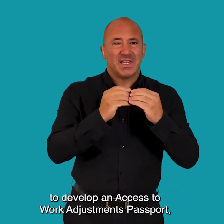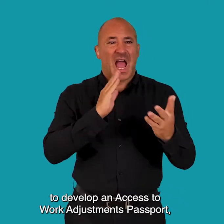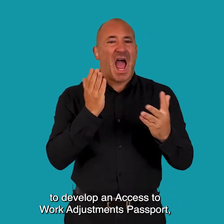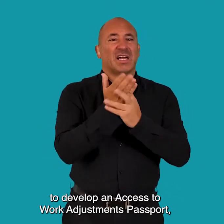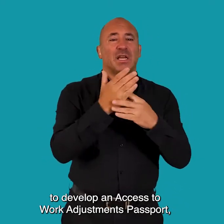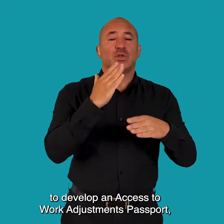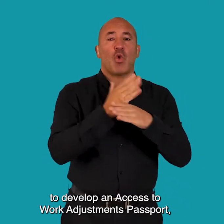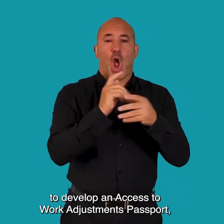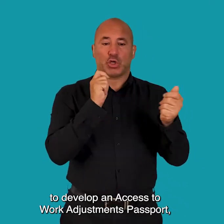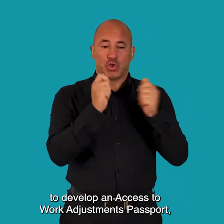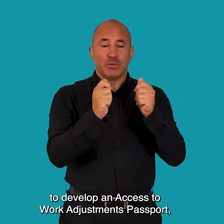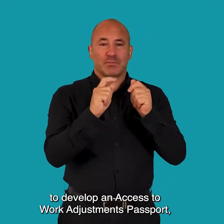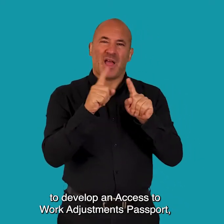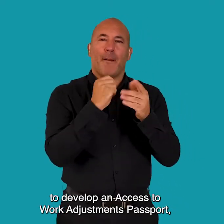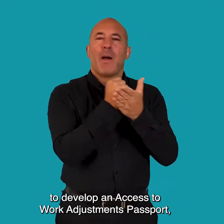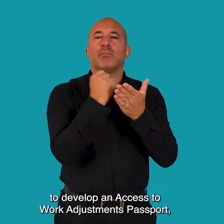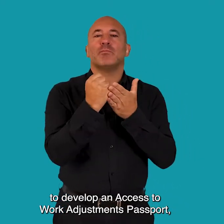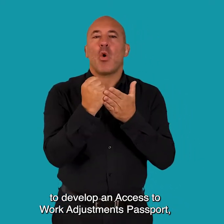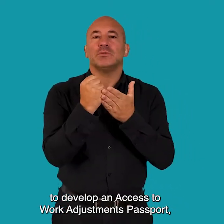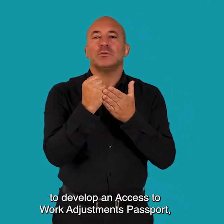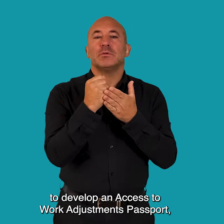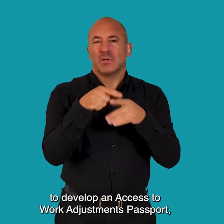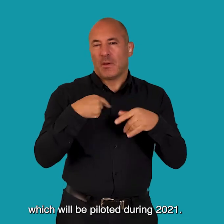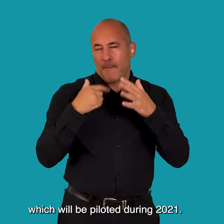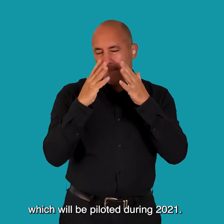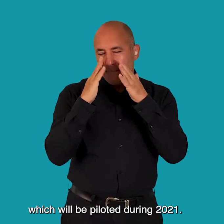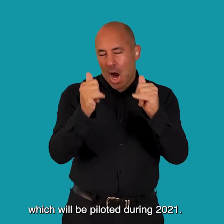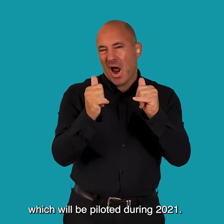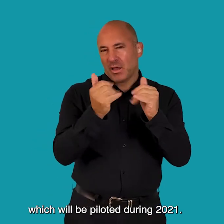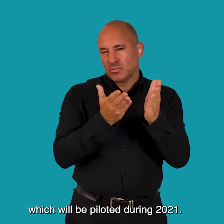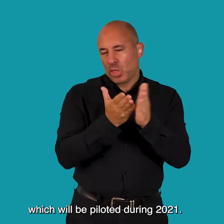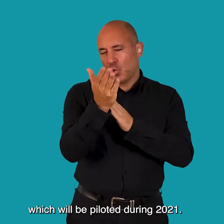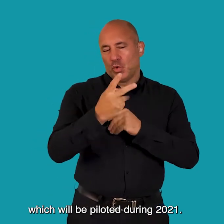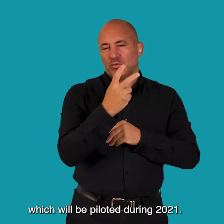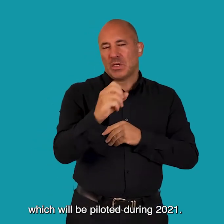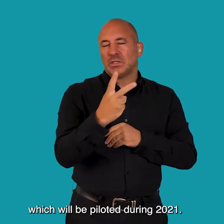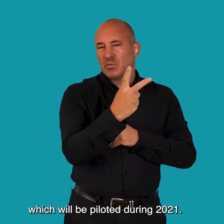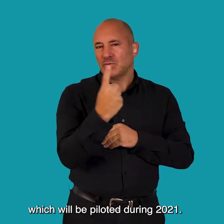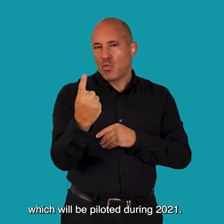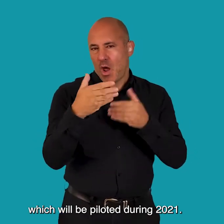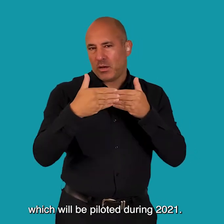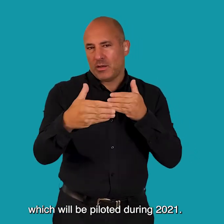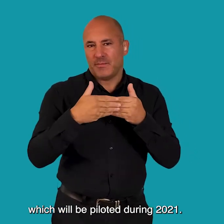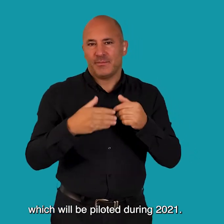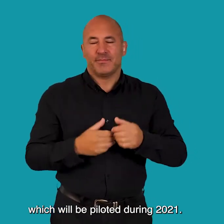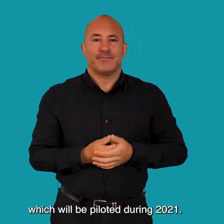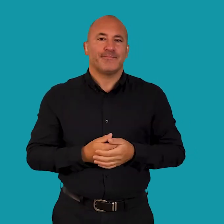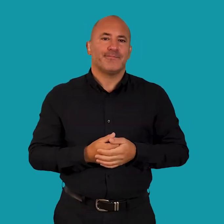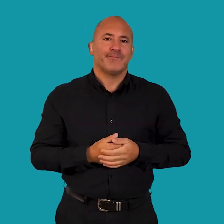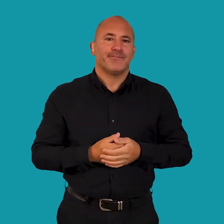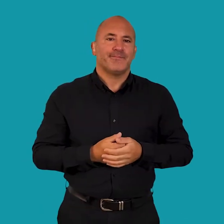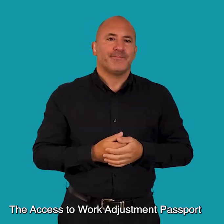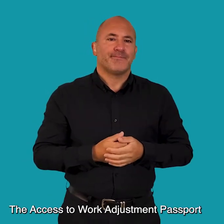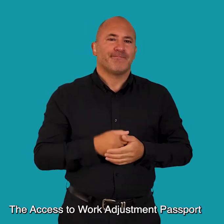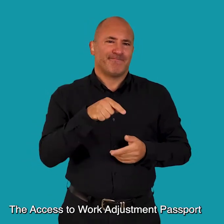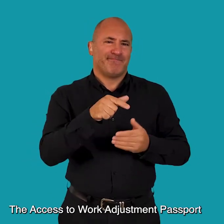an Access to Work Adjustments Passport, which will be piloted during 2021. The Access to